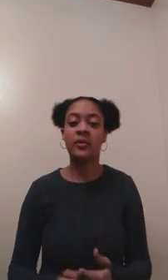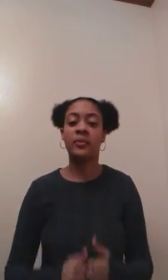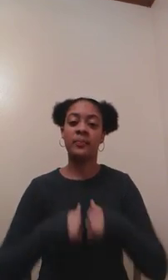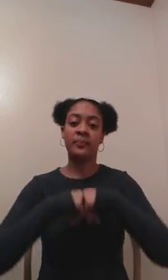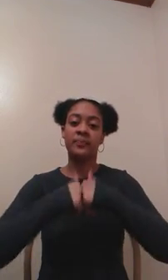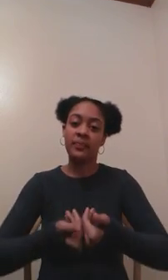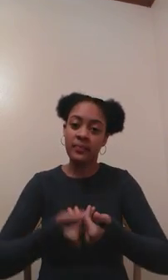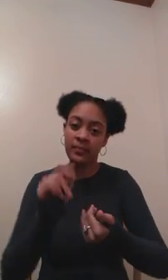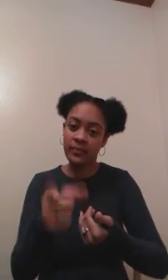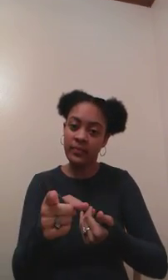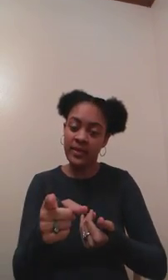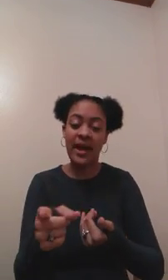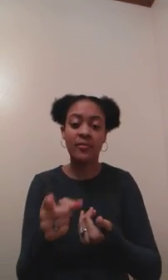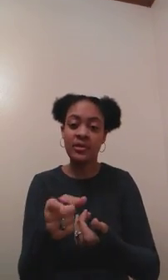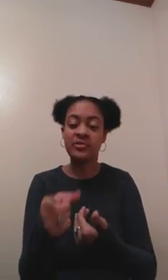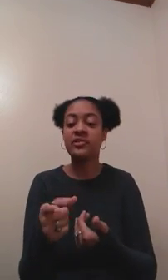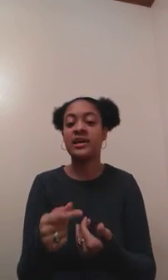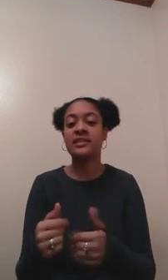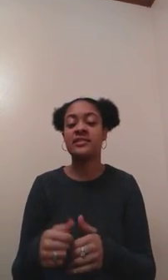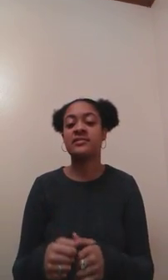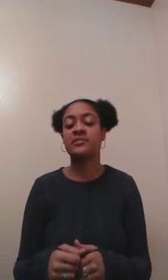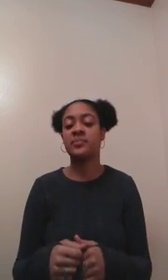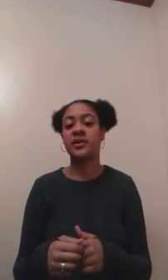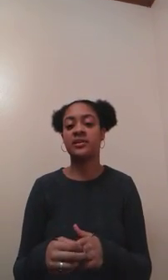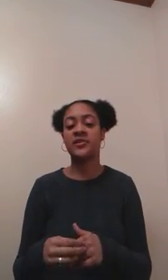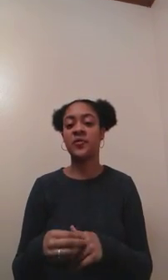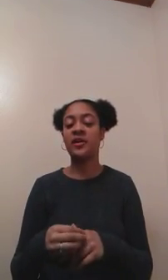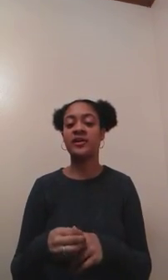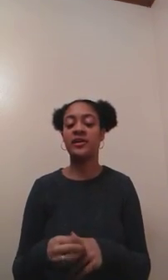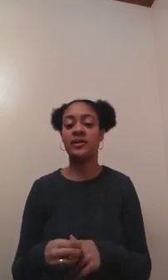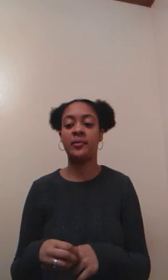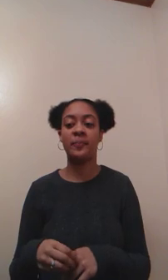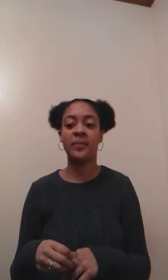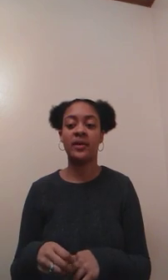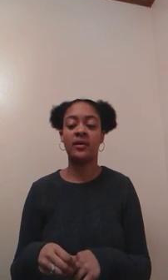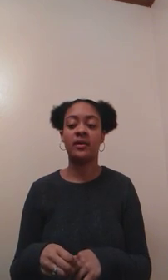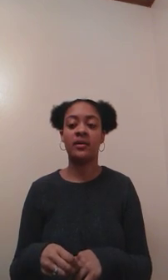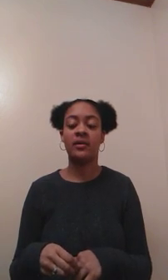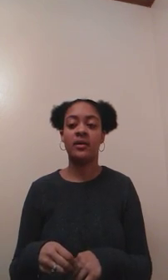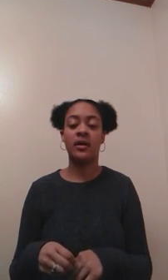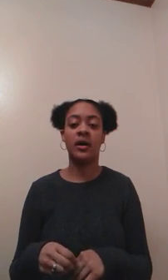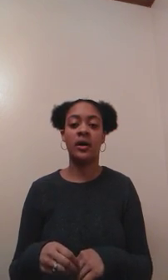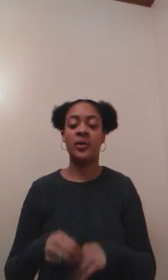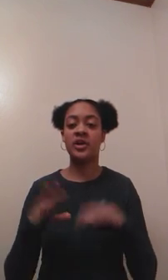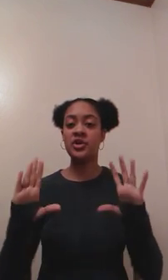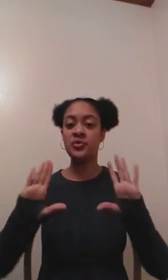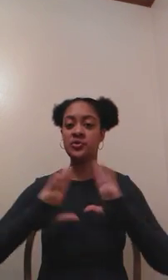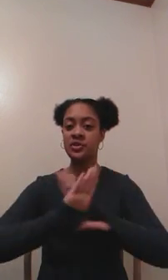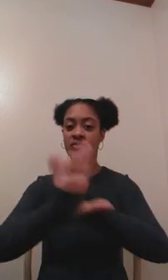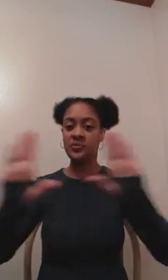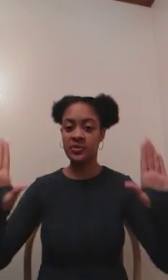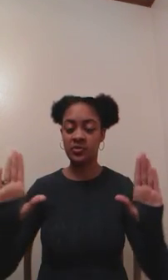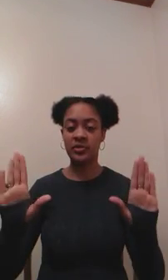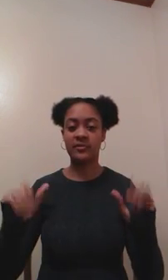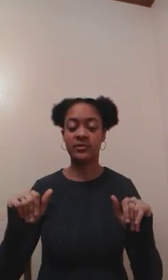So, how are you is still like this, but as far as I know, a huge majority of